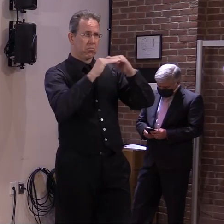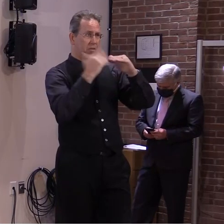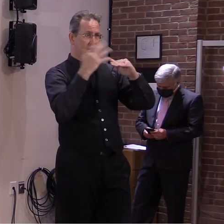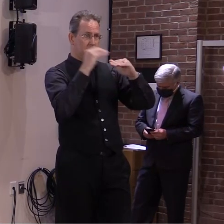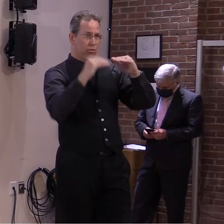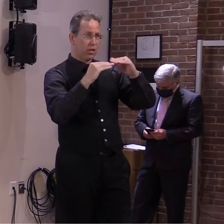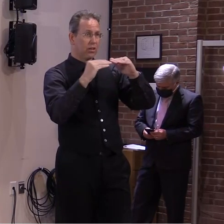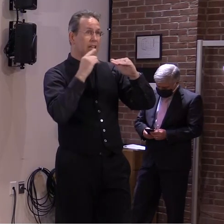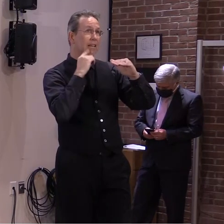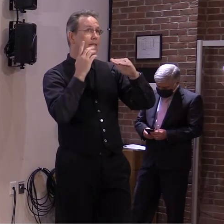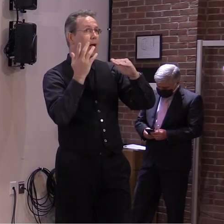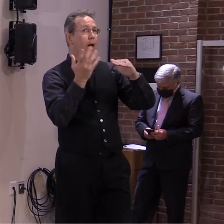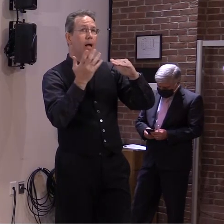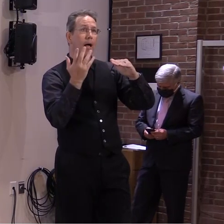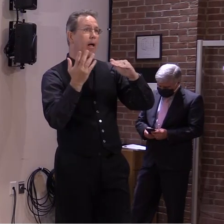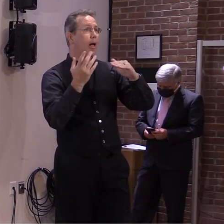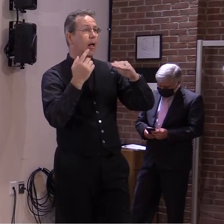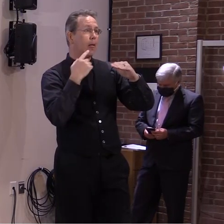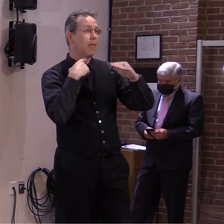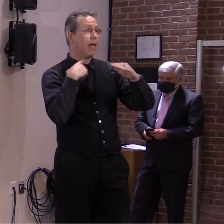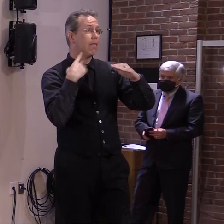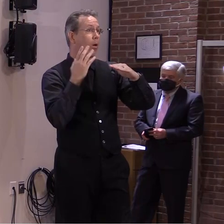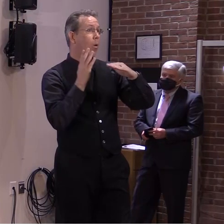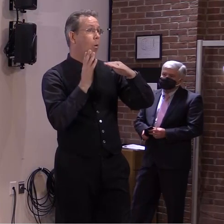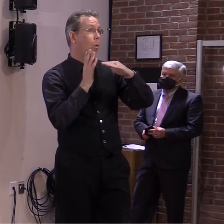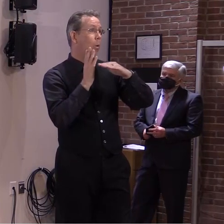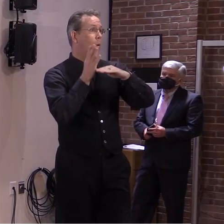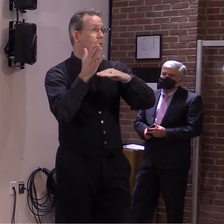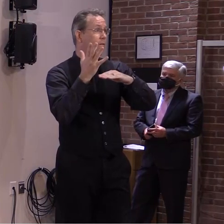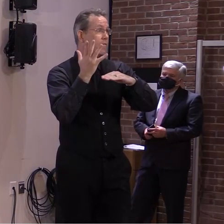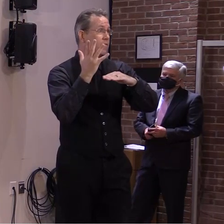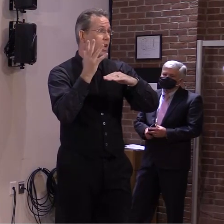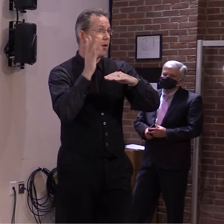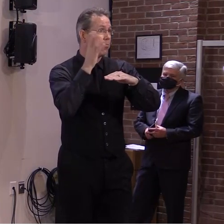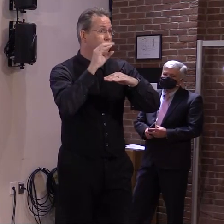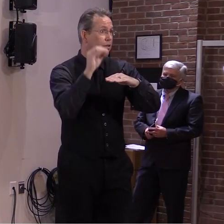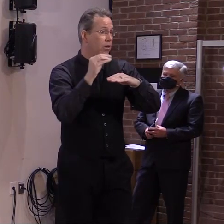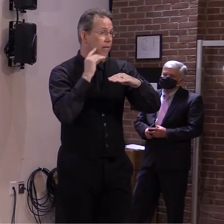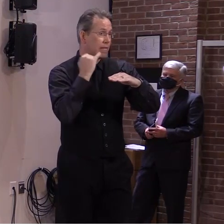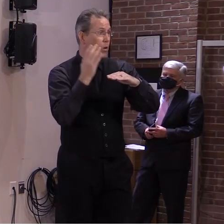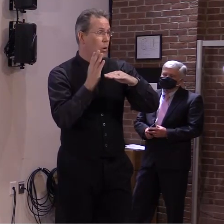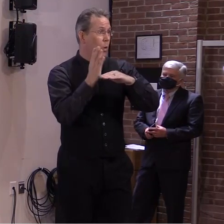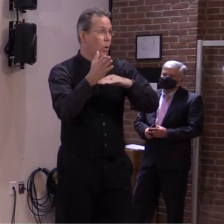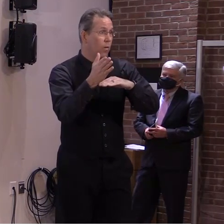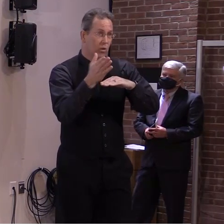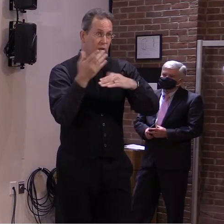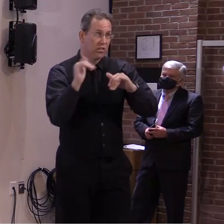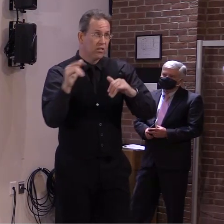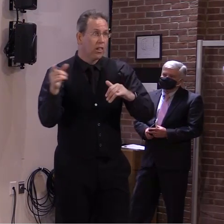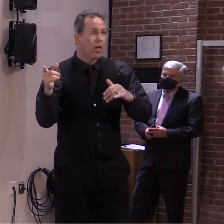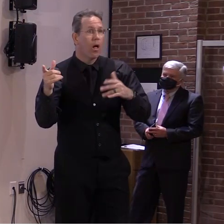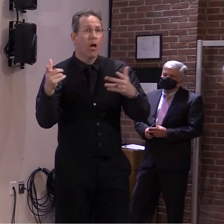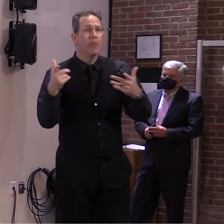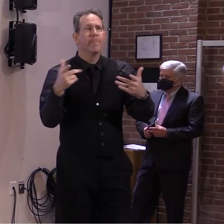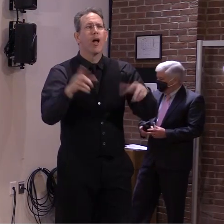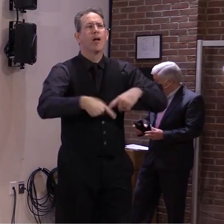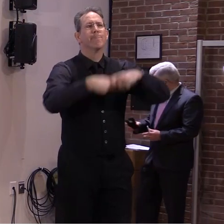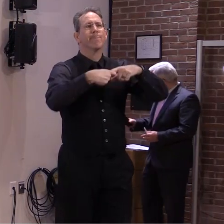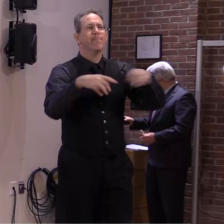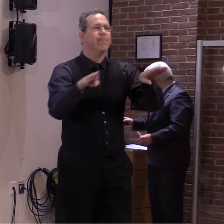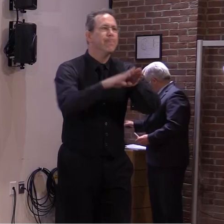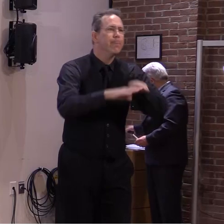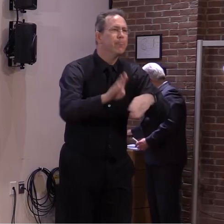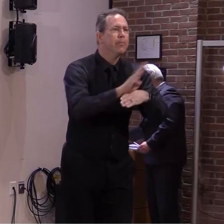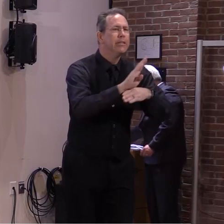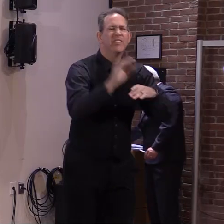consider ending the reopening process, or would that have an effect on your decision-making? Yeah, anything we do, whether it's